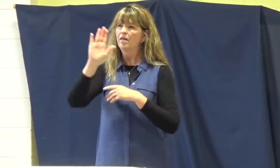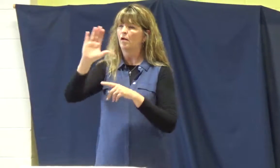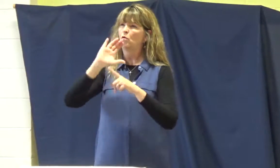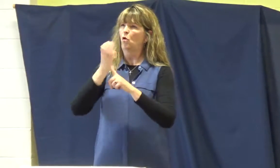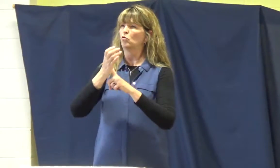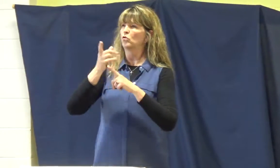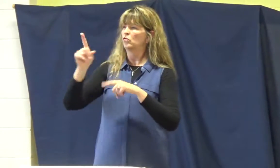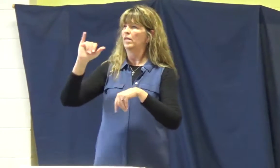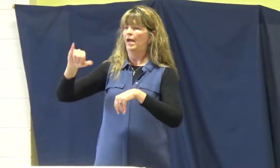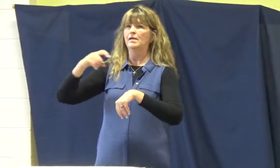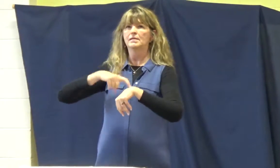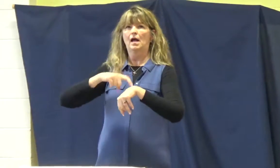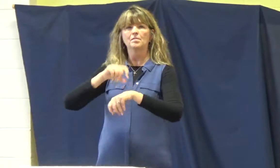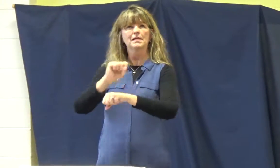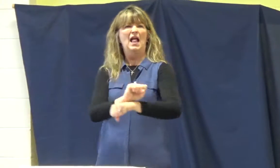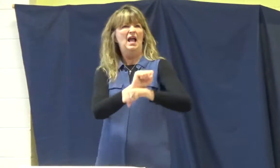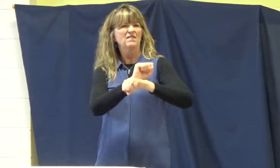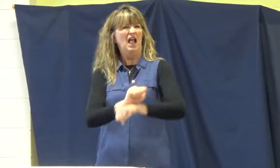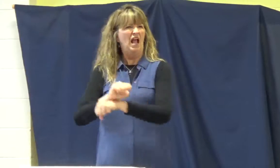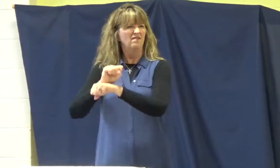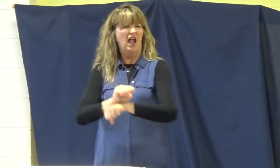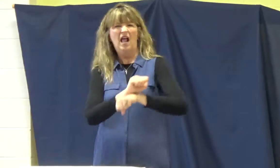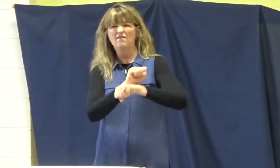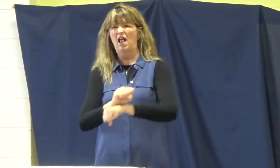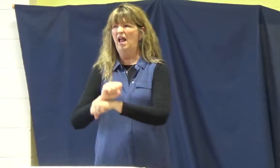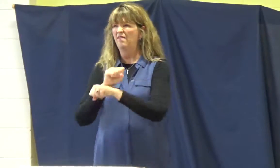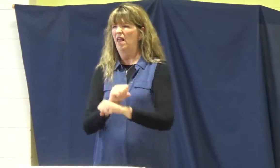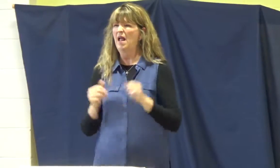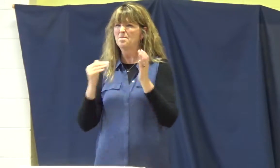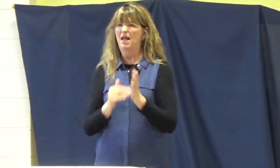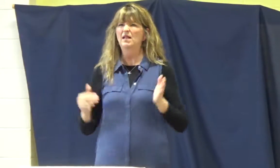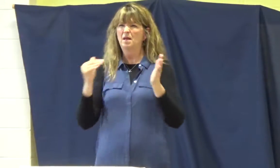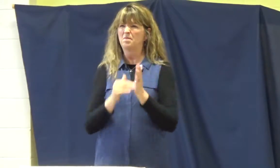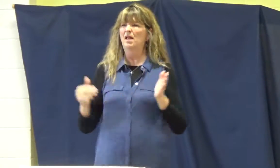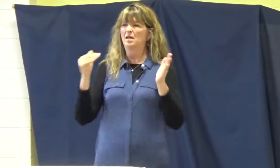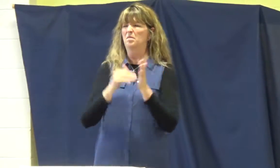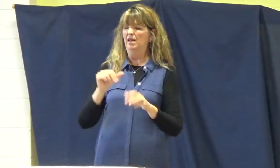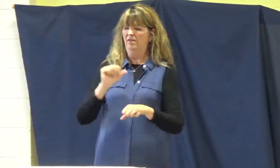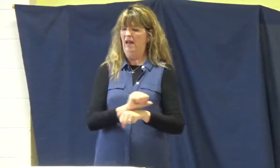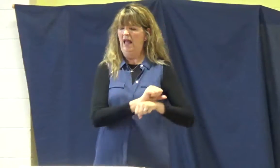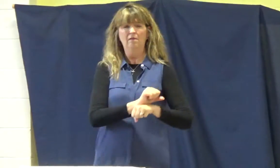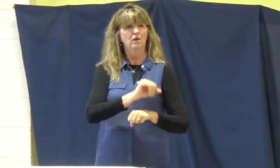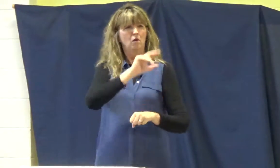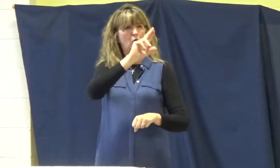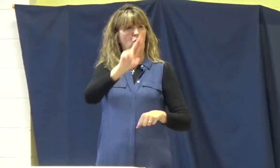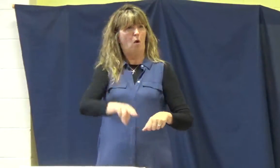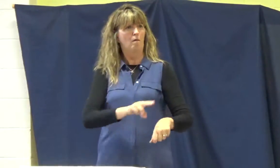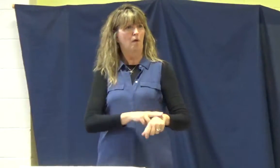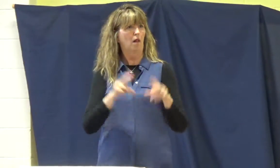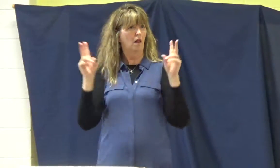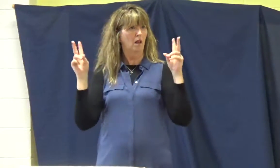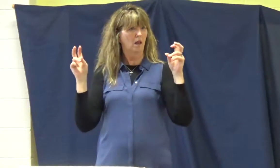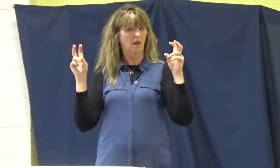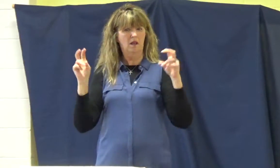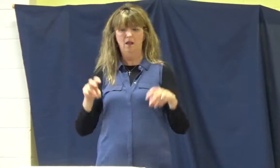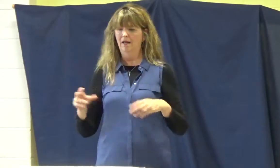It doesn't matter the cultural norms of that time, whether there was millions of slaves or not, or that it